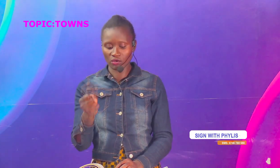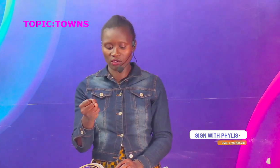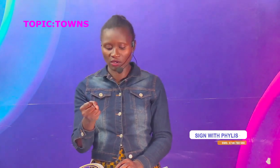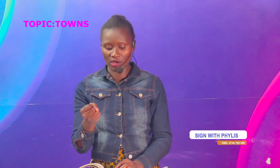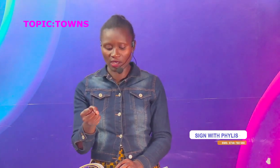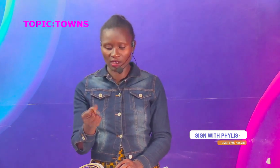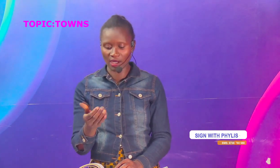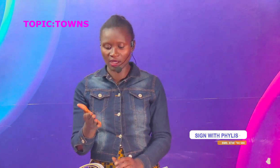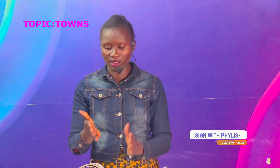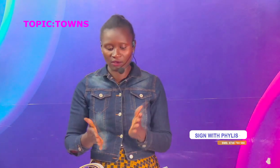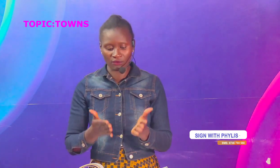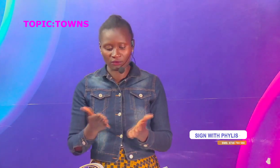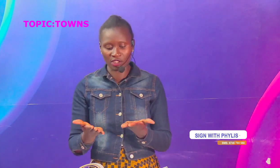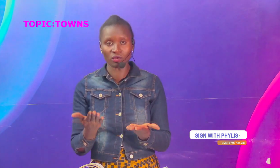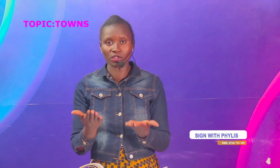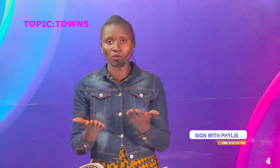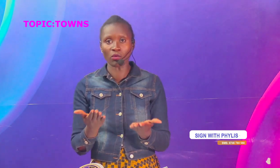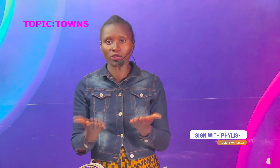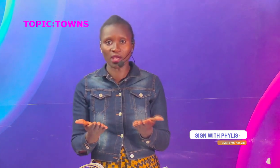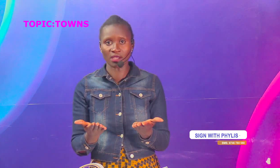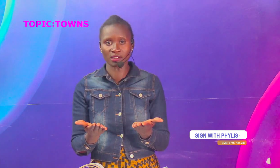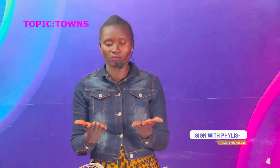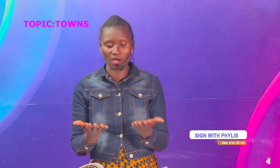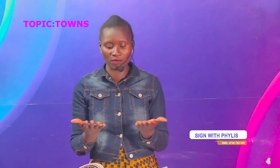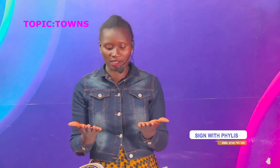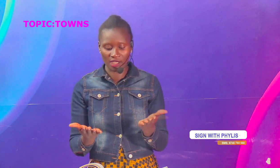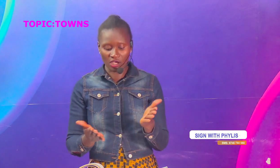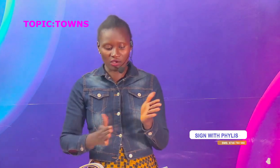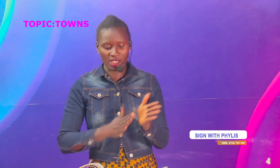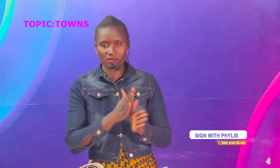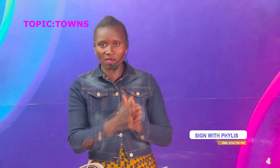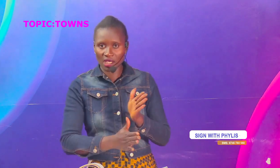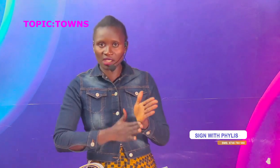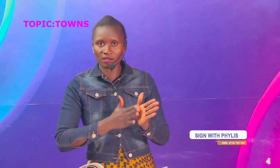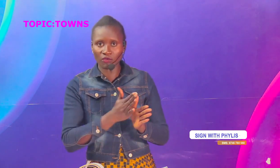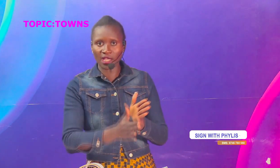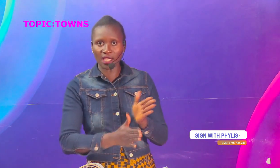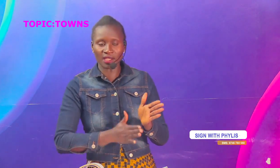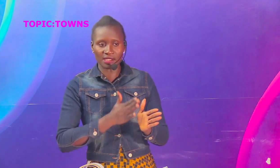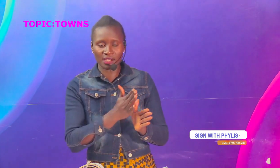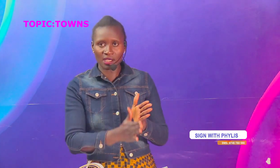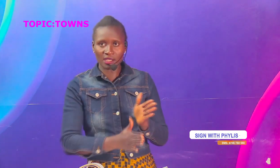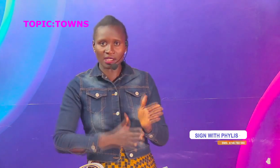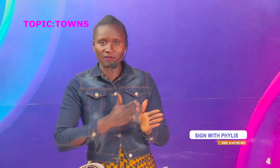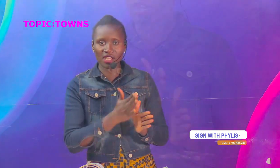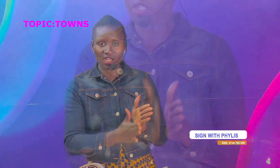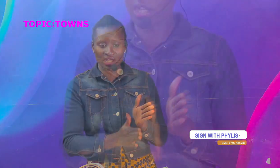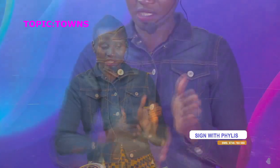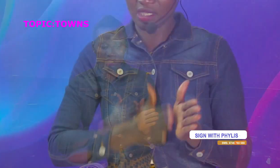your using your both hands, palm hands, you're just making it moving like this. Naivasha. This is